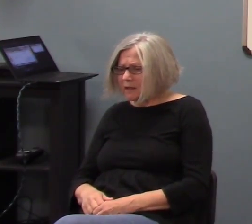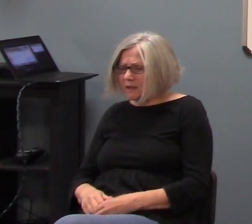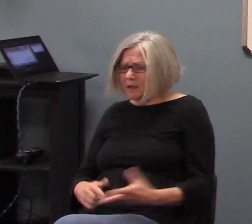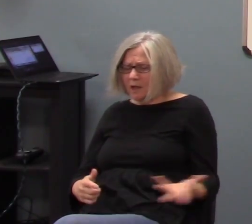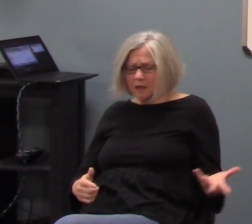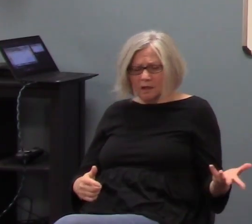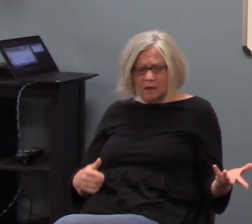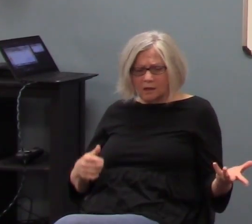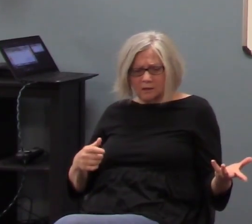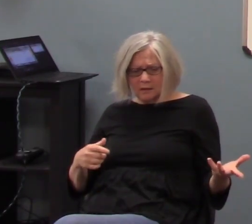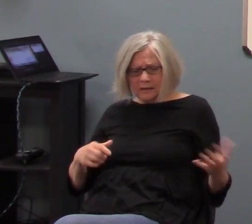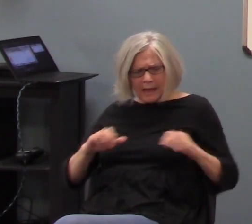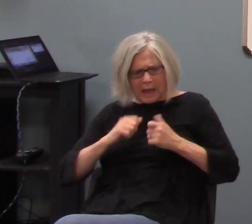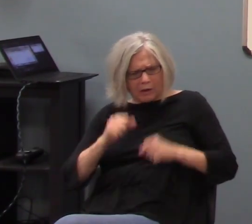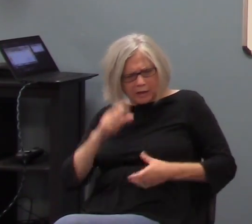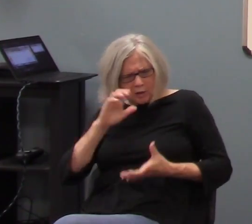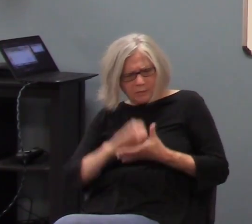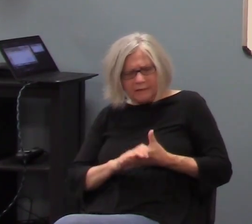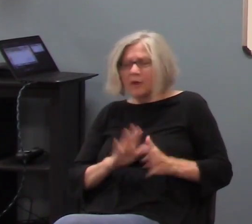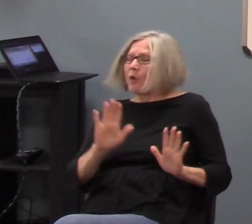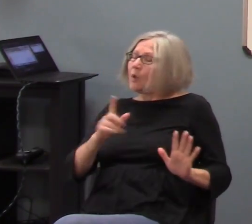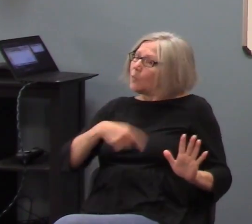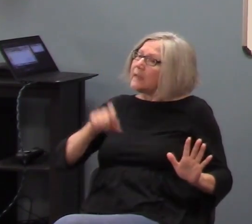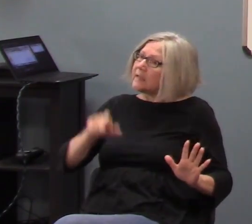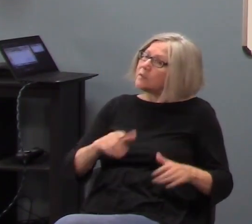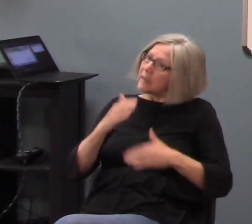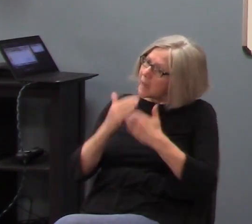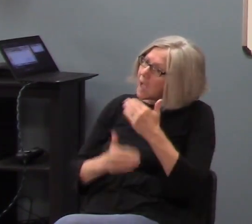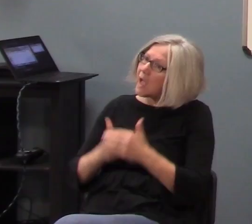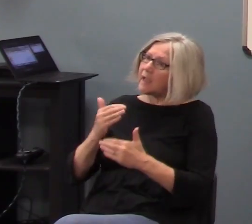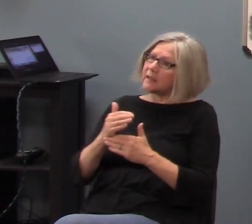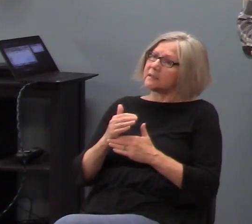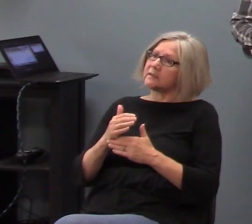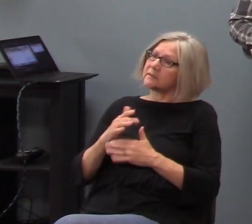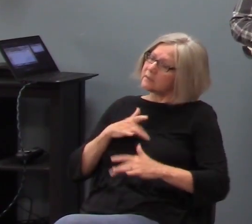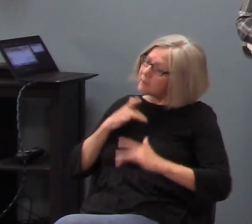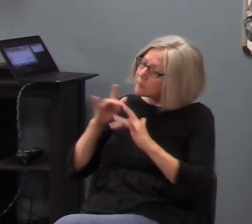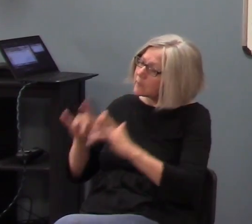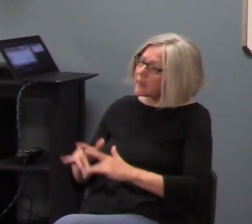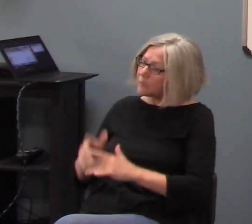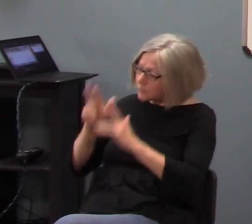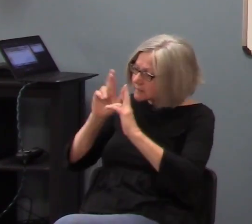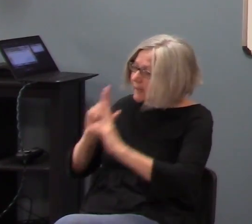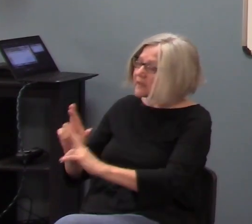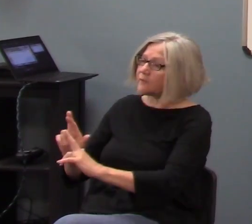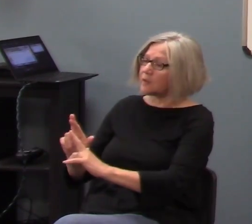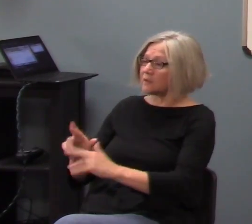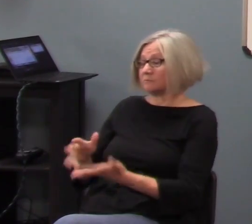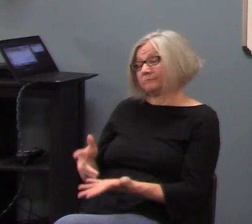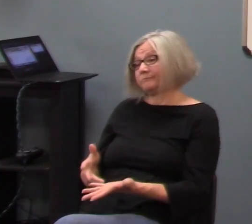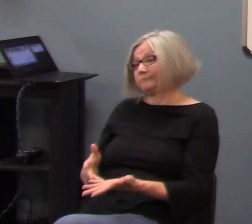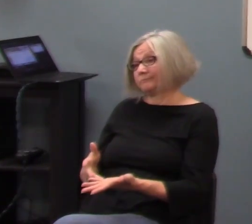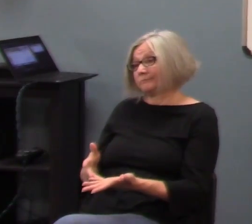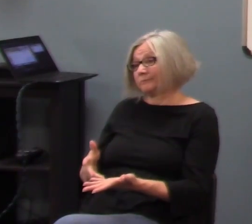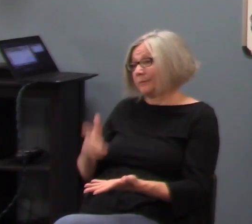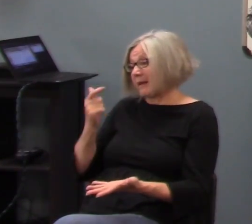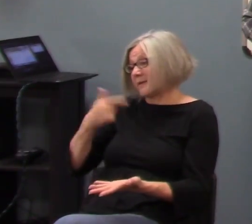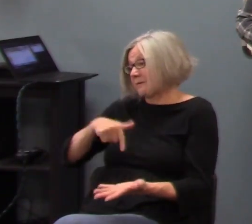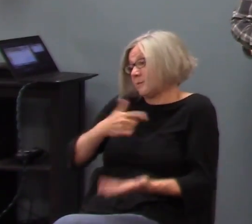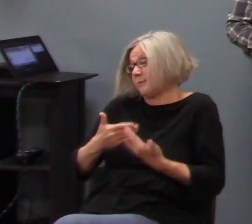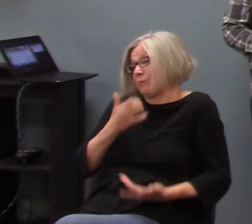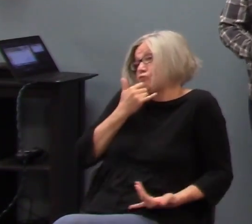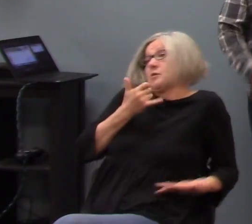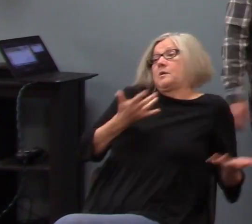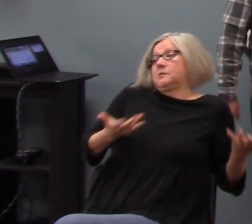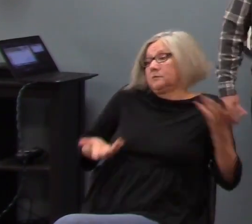the time. And we need to be kind and empathetic and treat people with respect and recognize that that could be us just as easily. And it's a really